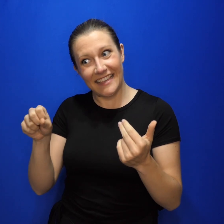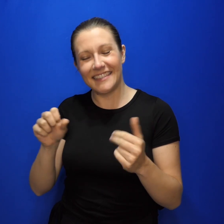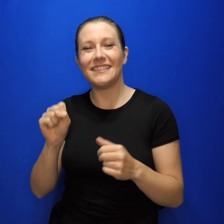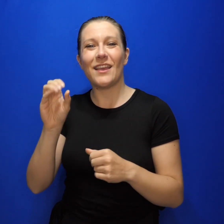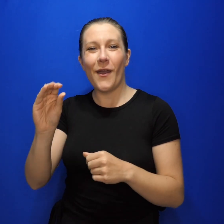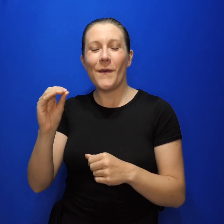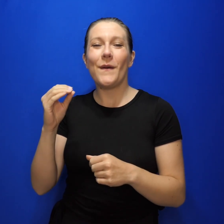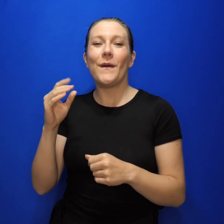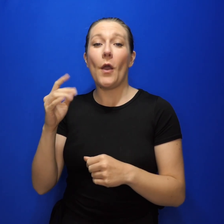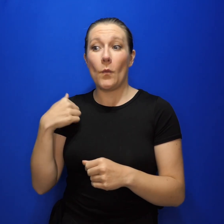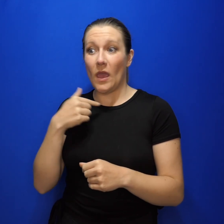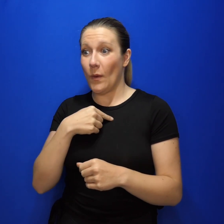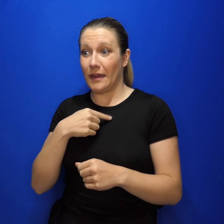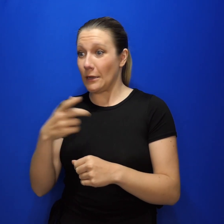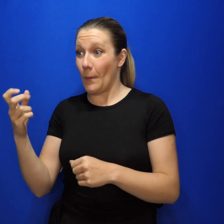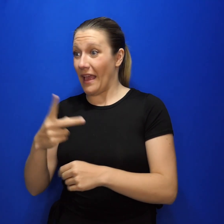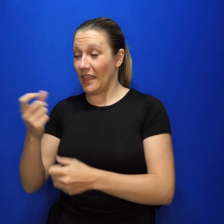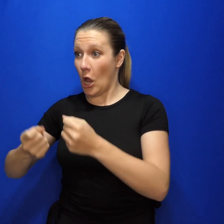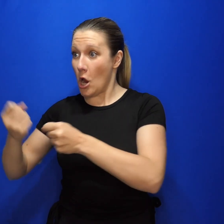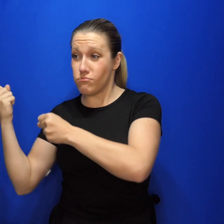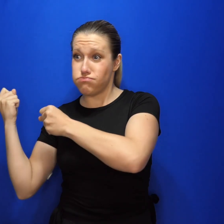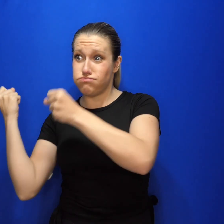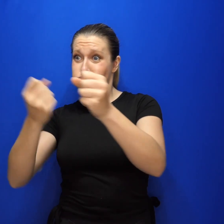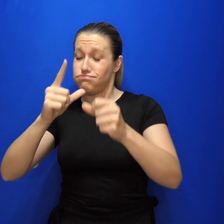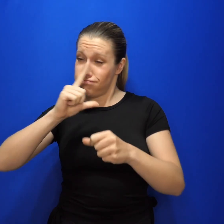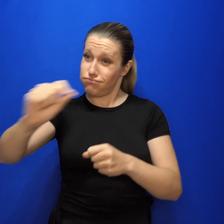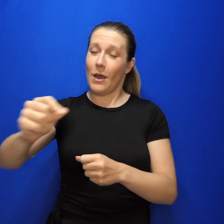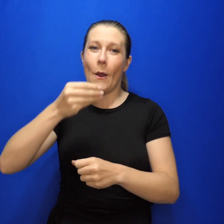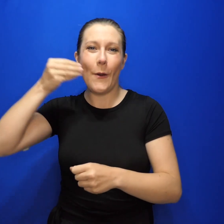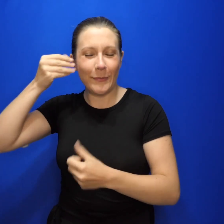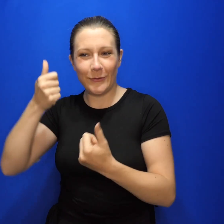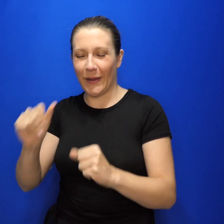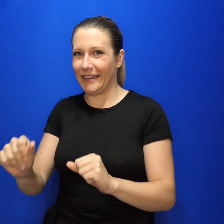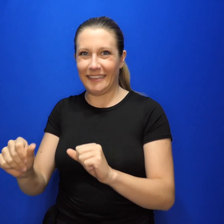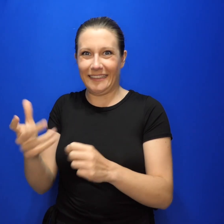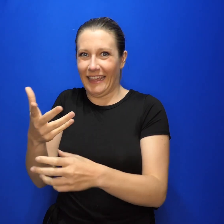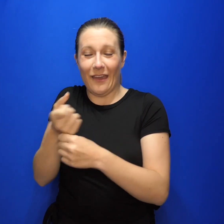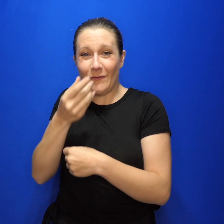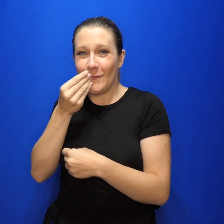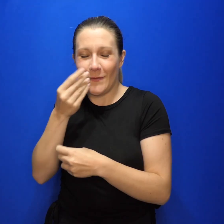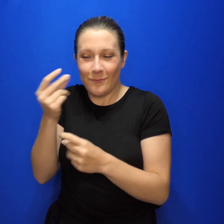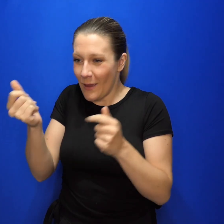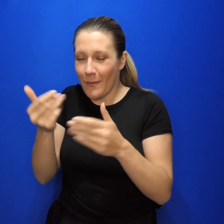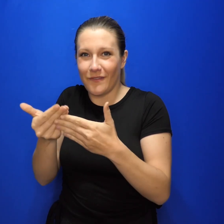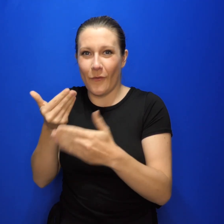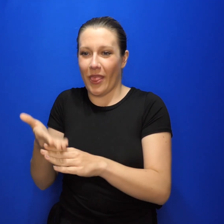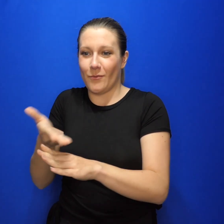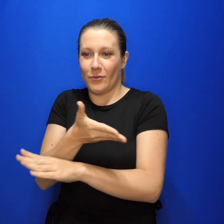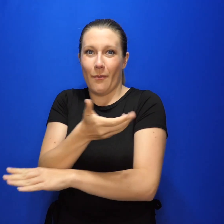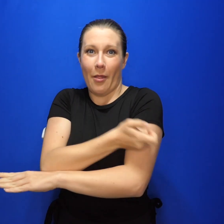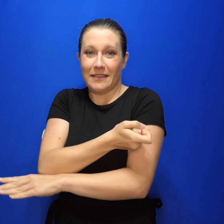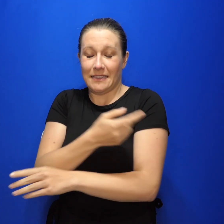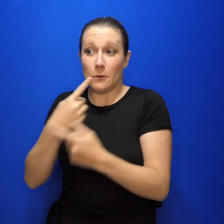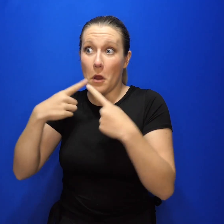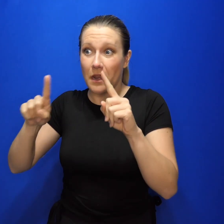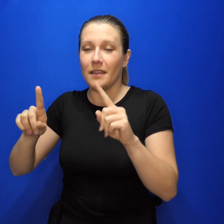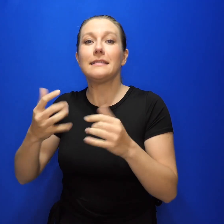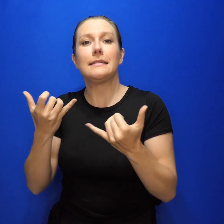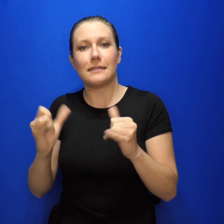So we were just back in the car, just hammering home, trying to get to some food before the pre-bolus worked. Still worked it out.